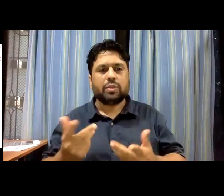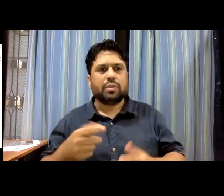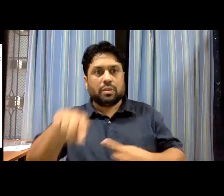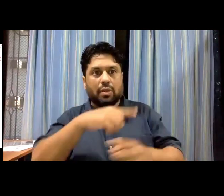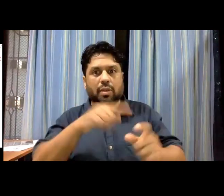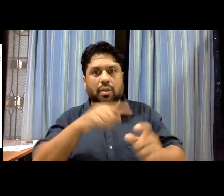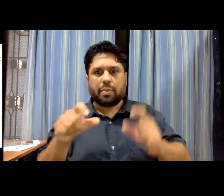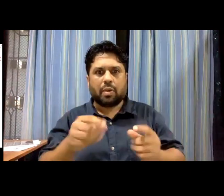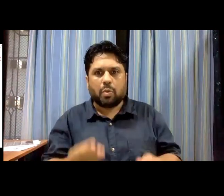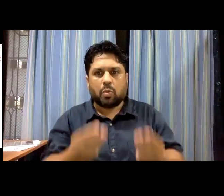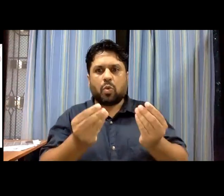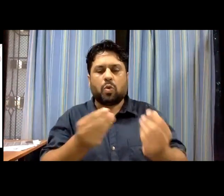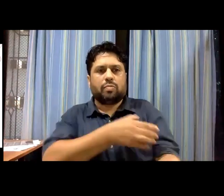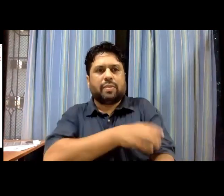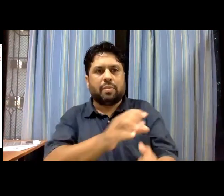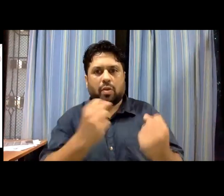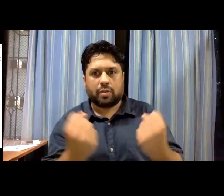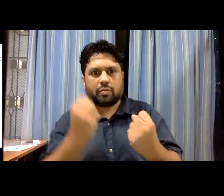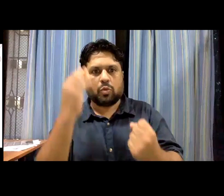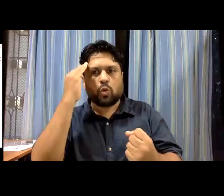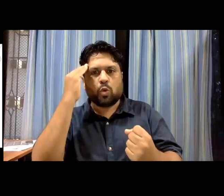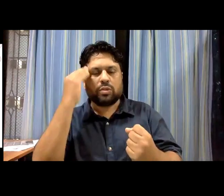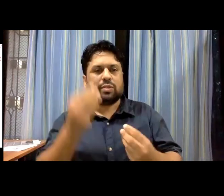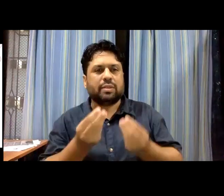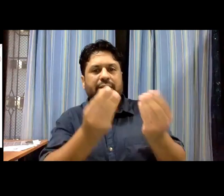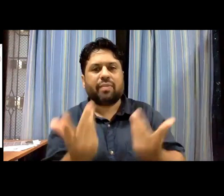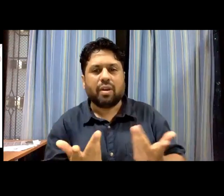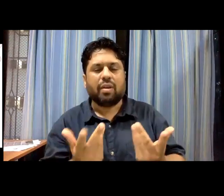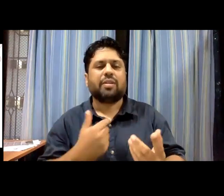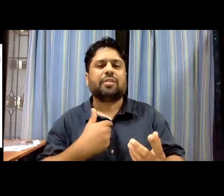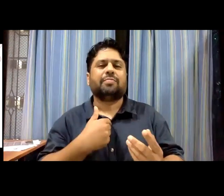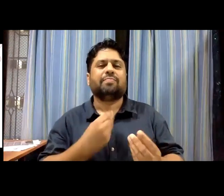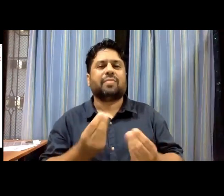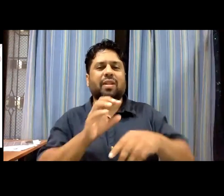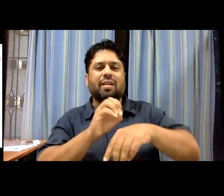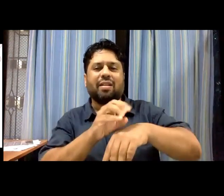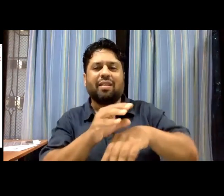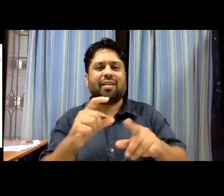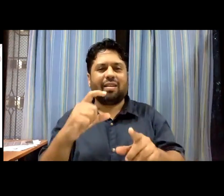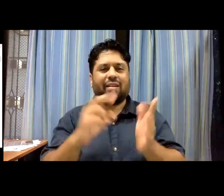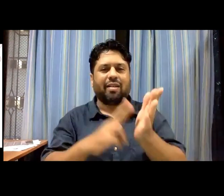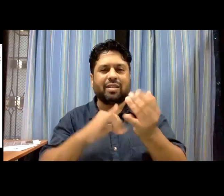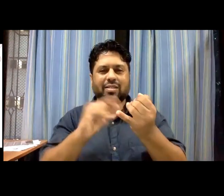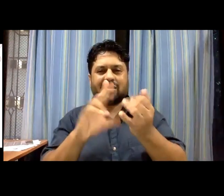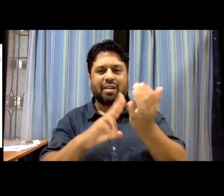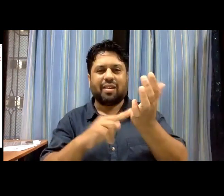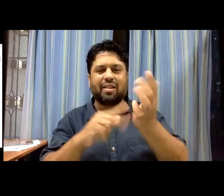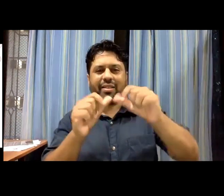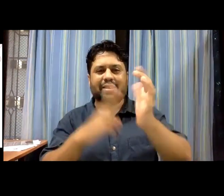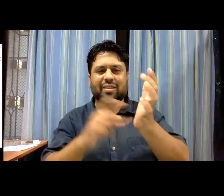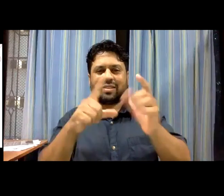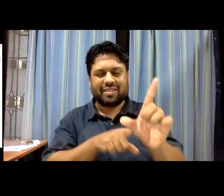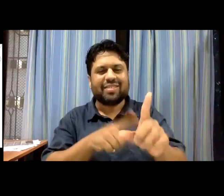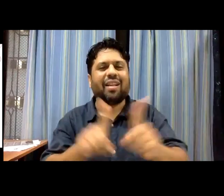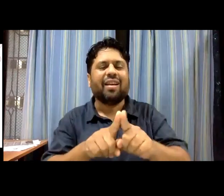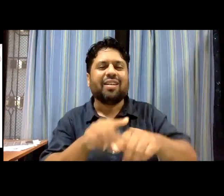awareness, videos, etc. So a lot of people need empowerment and knowledge, and so we provide